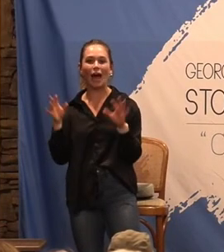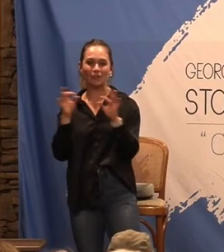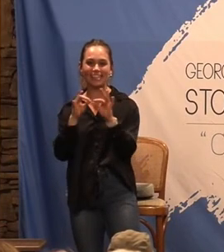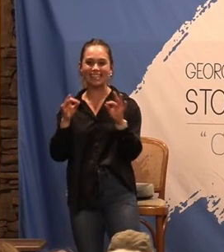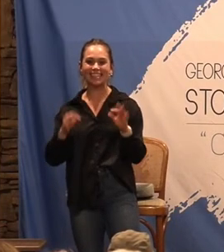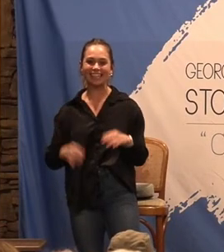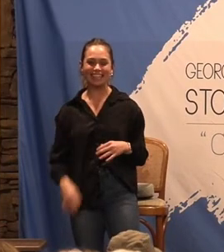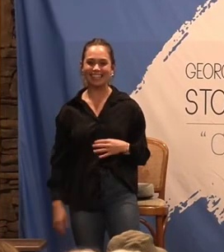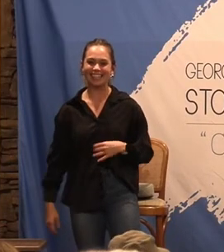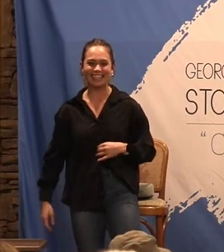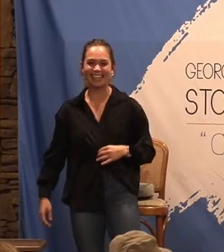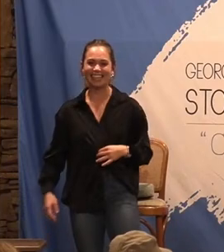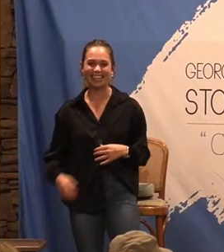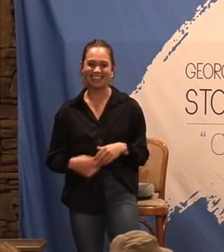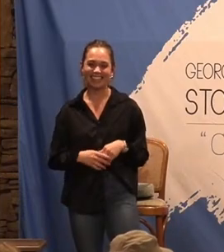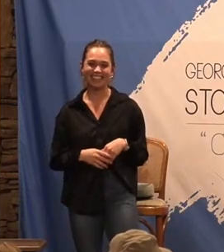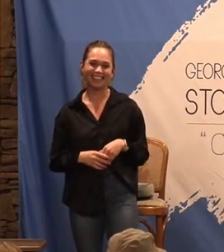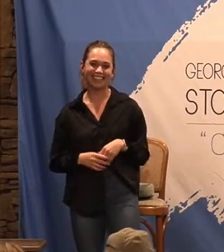counts.